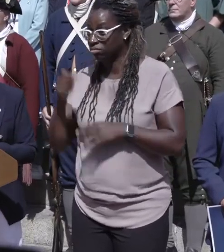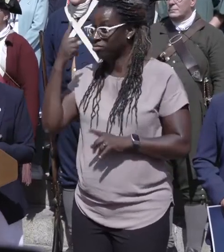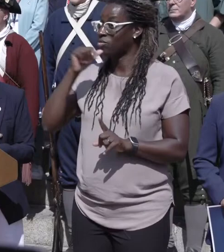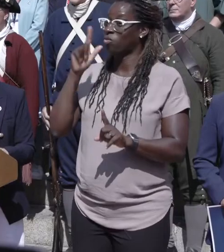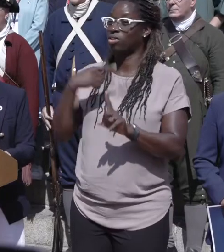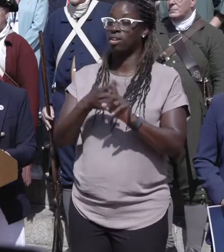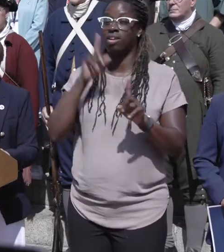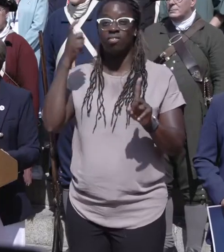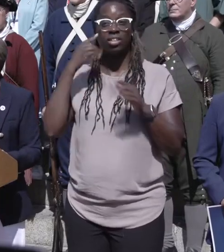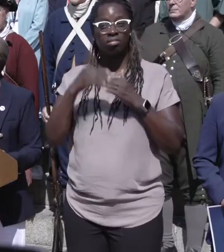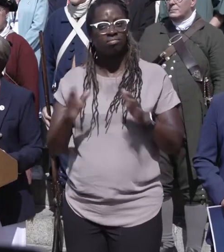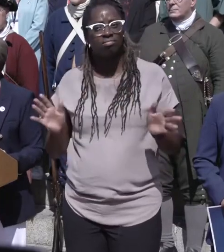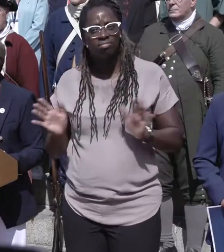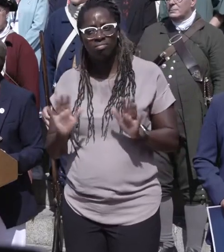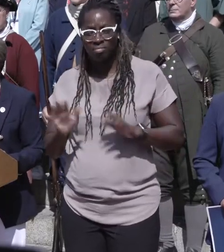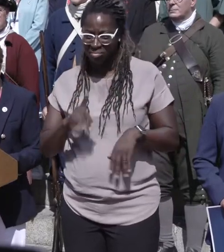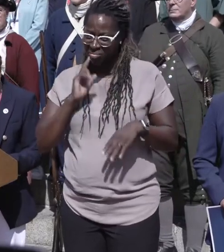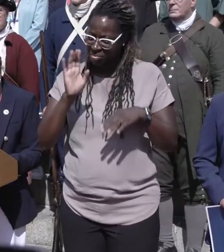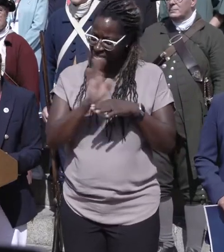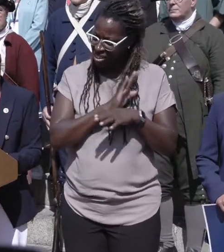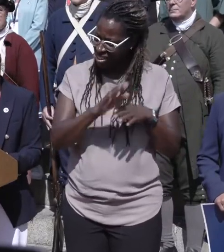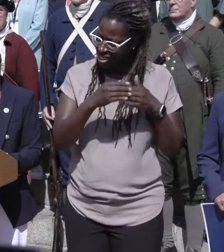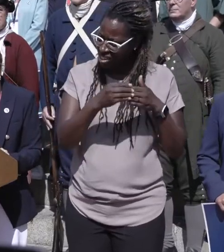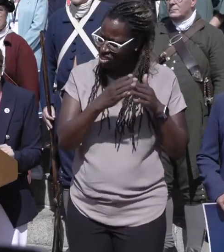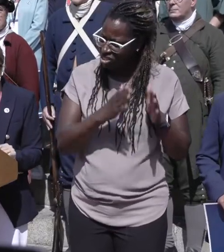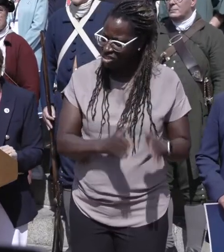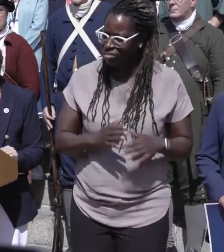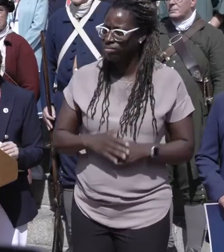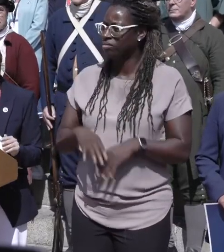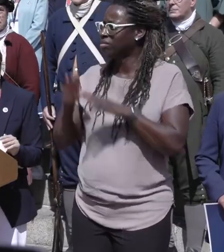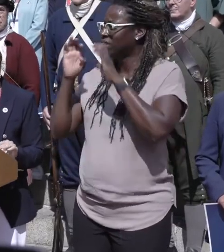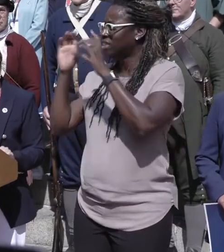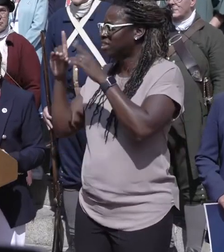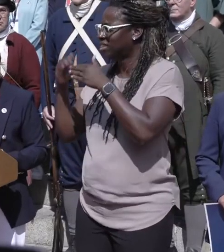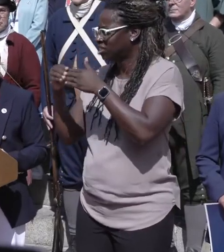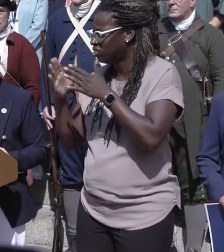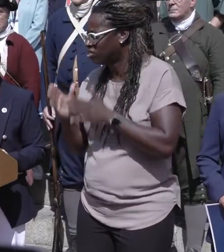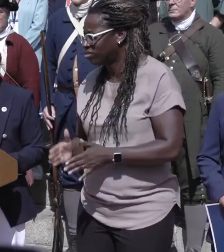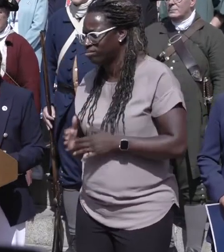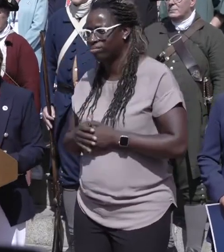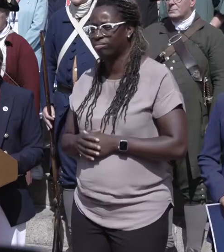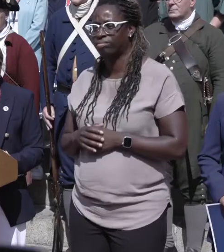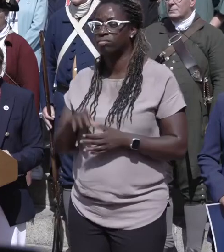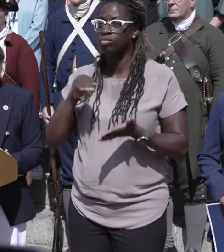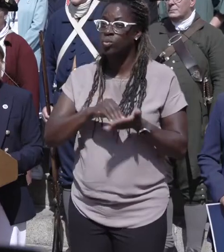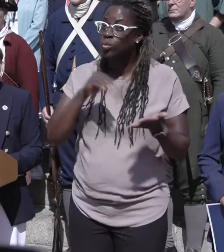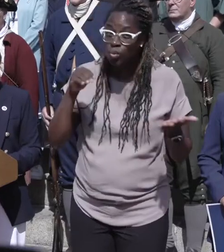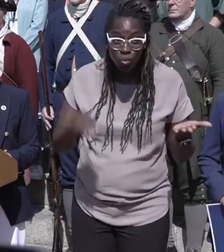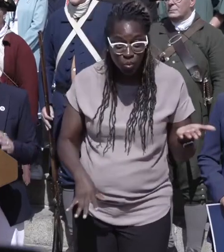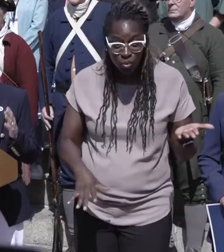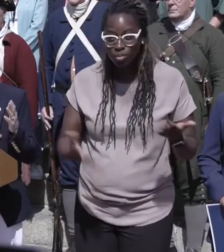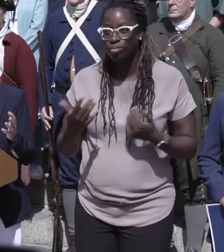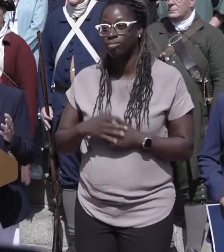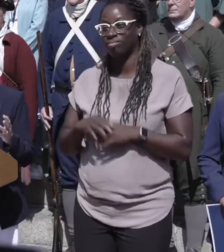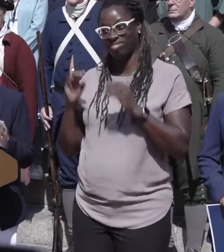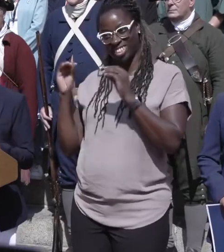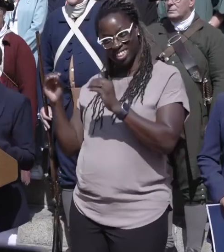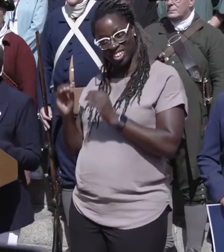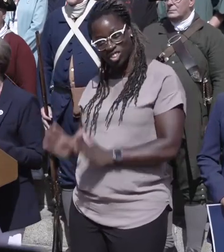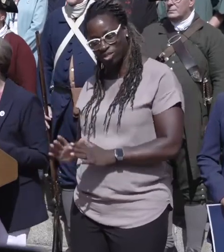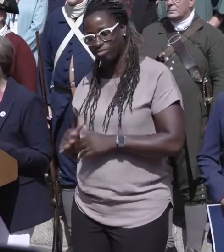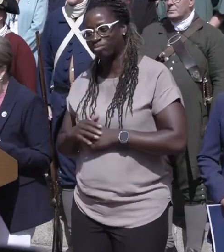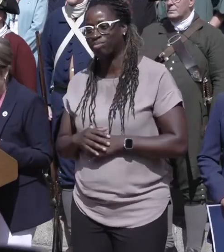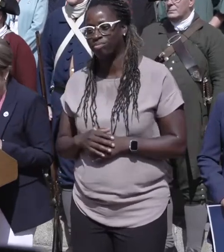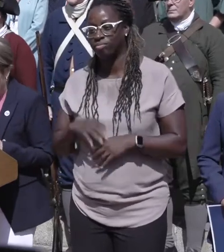and hospitality, leaders in education and youth programs, students and teachers. We also have Massachusetts veterans